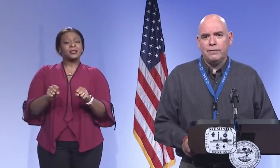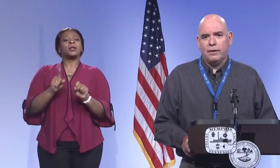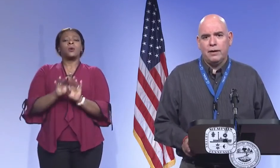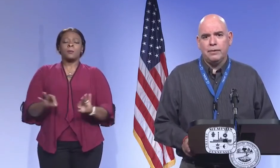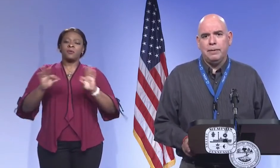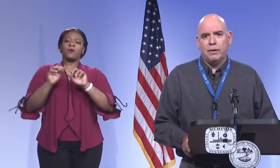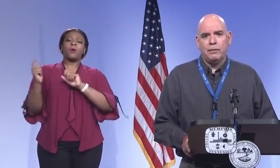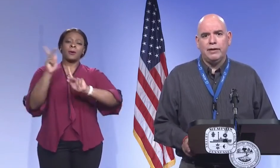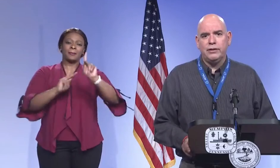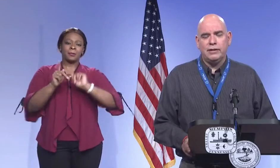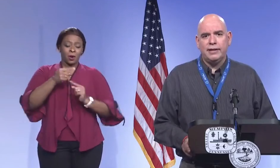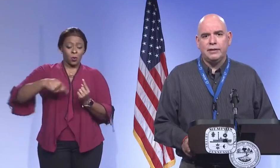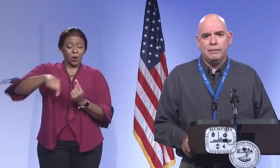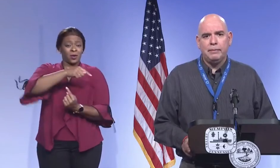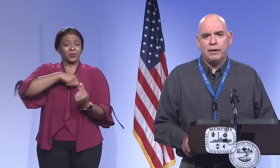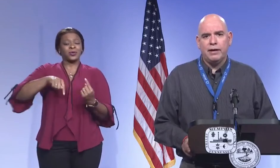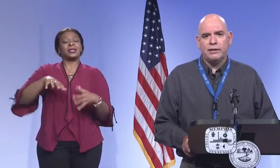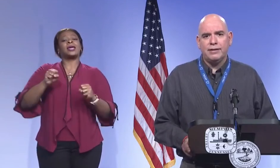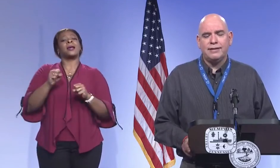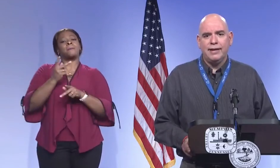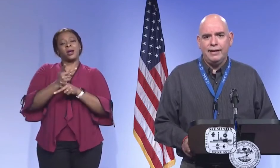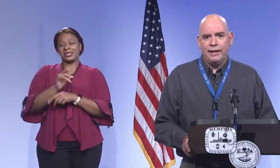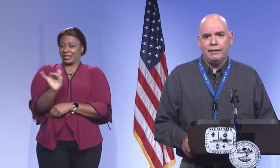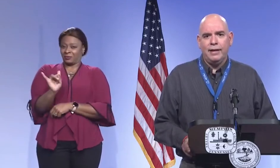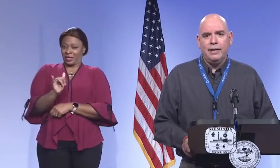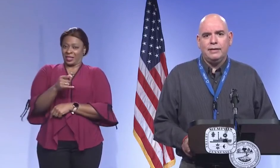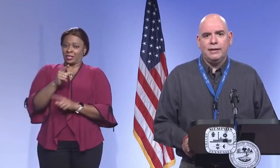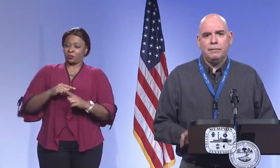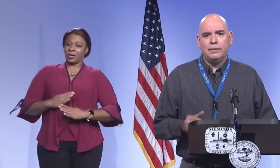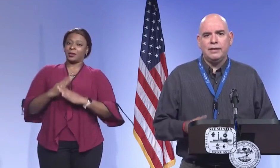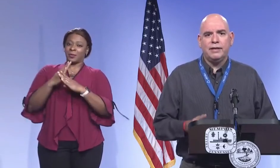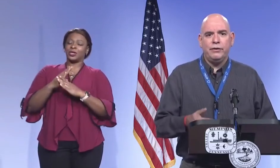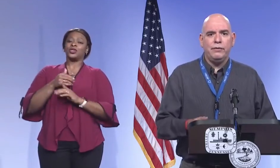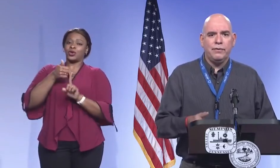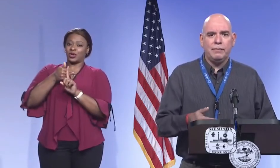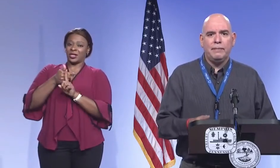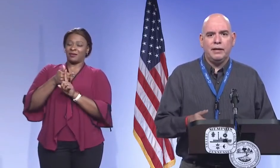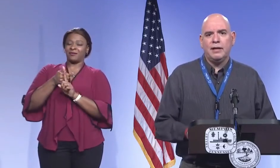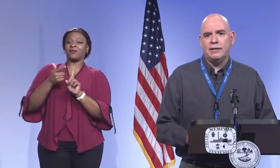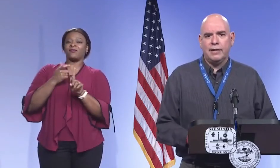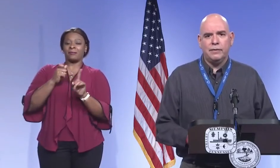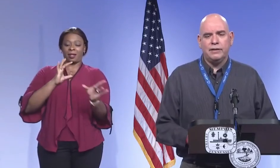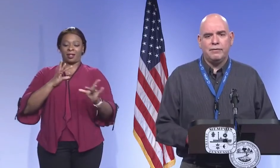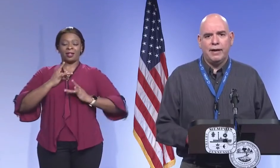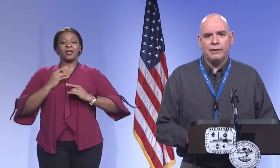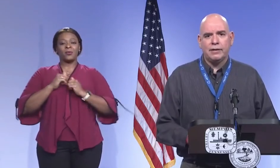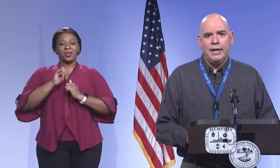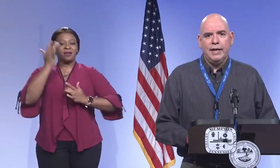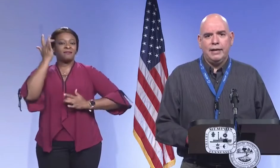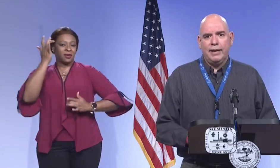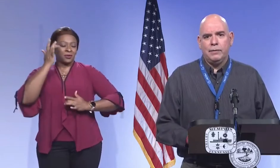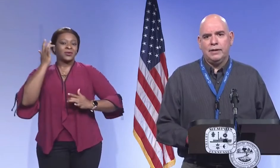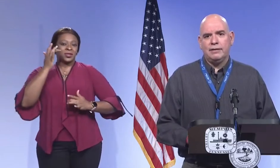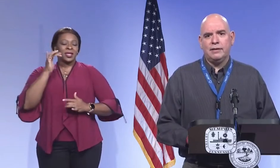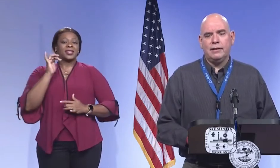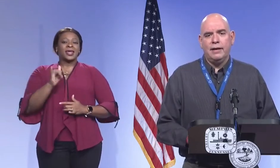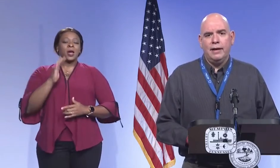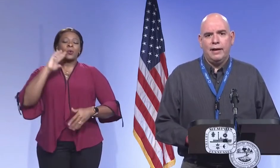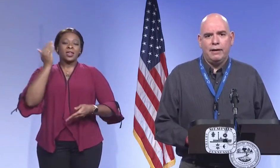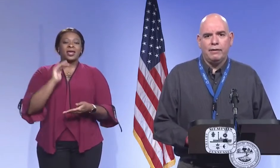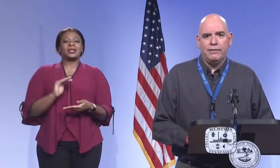for all the people around you to take as many precautions as they can to help protect you from coming in contact with this virus, and that will